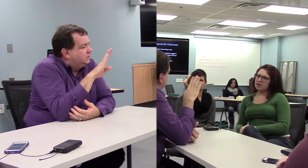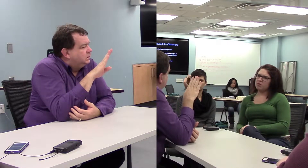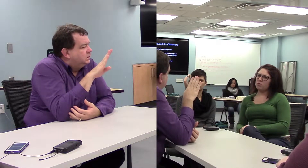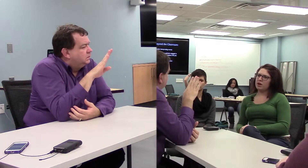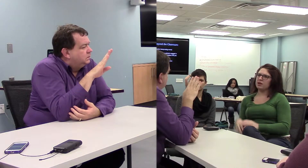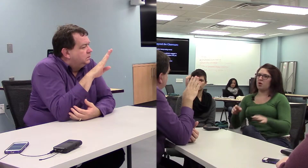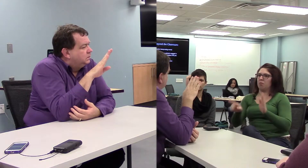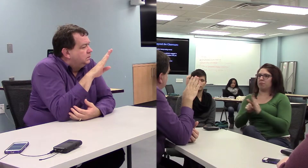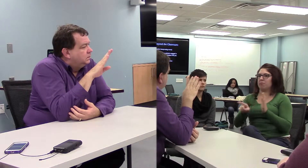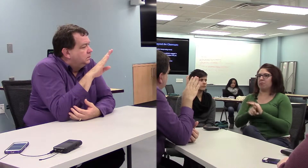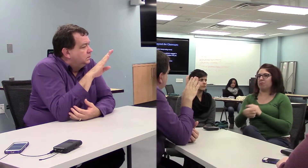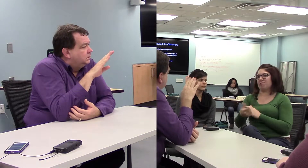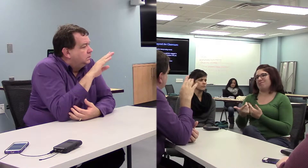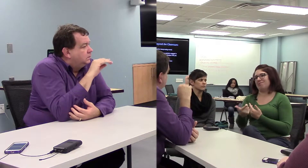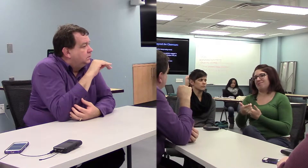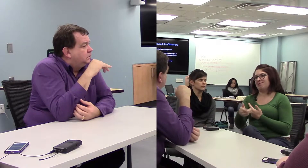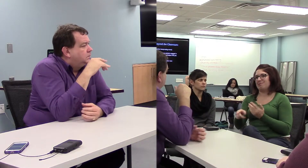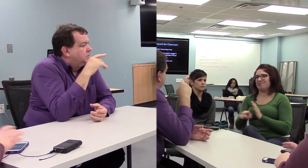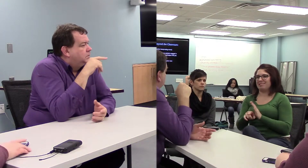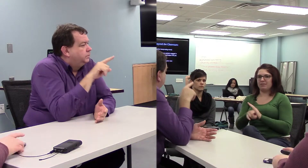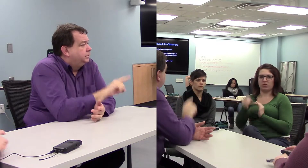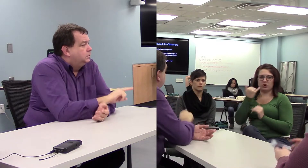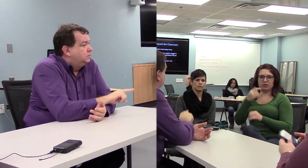Fun. I'm sorry, my phone's ringing.